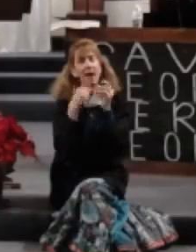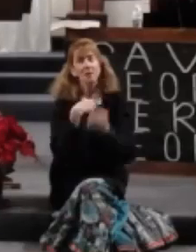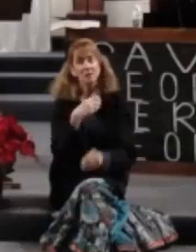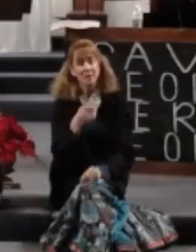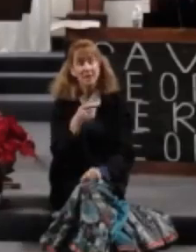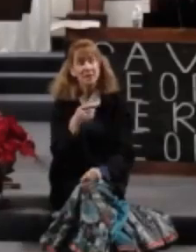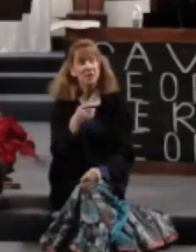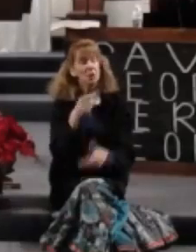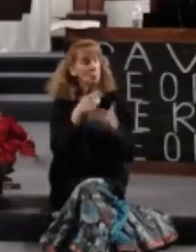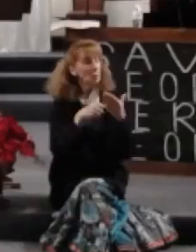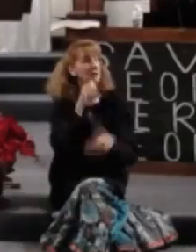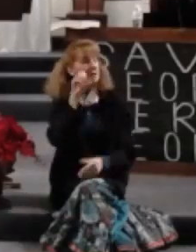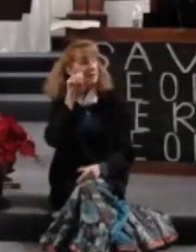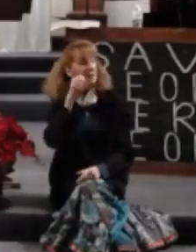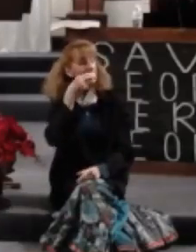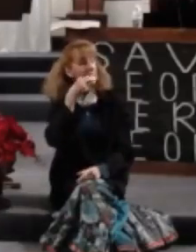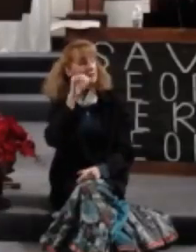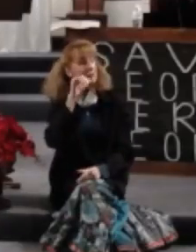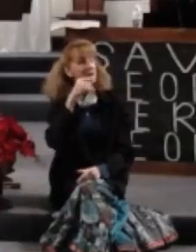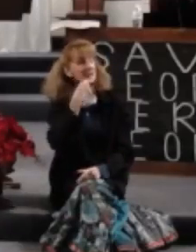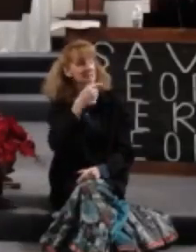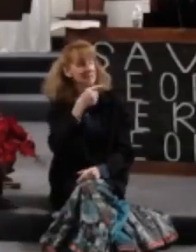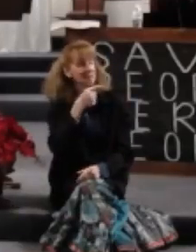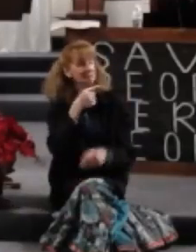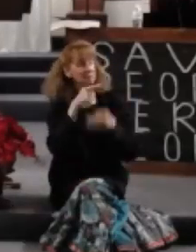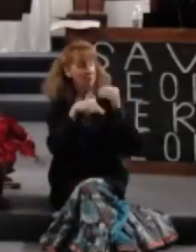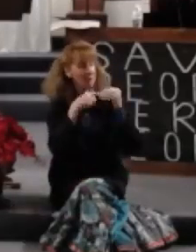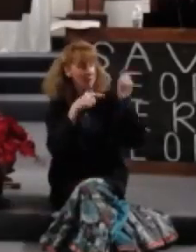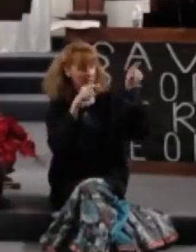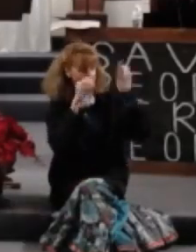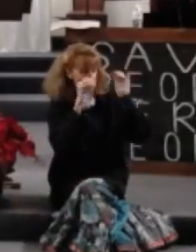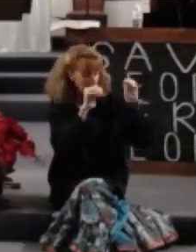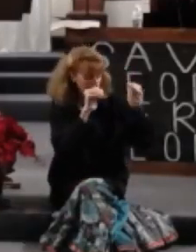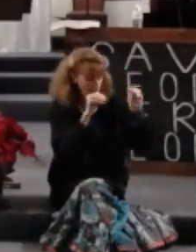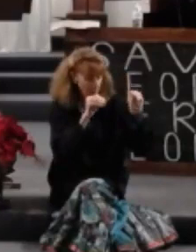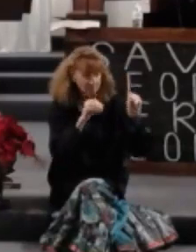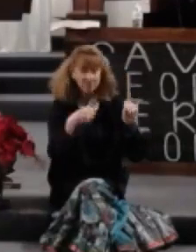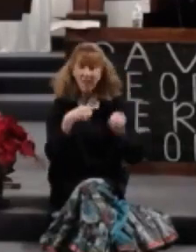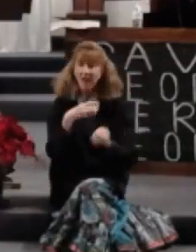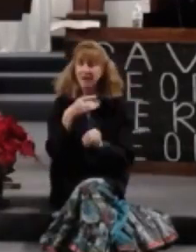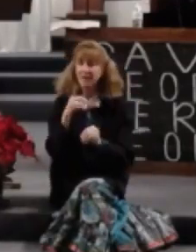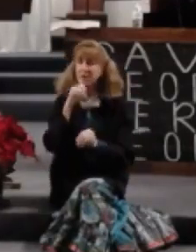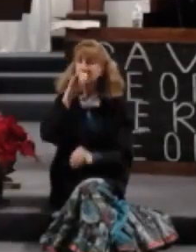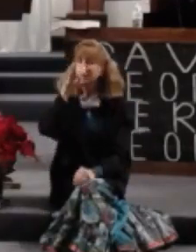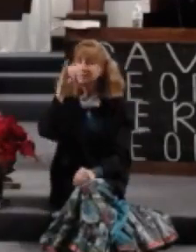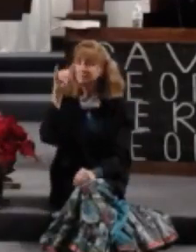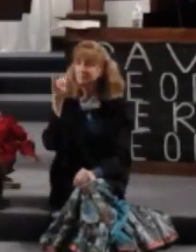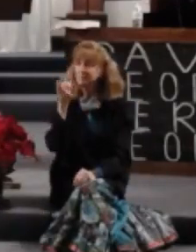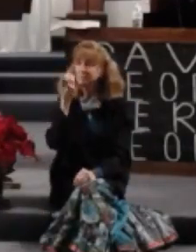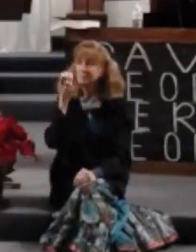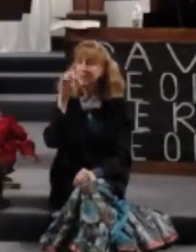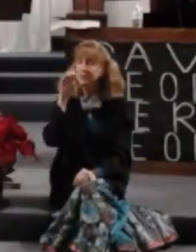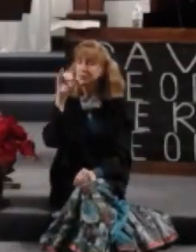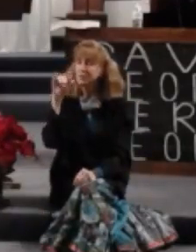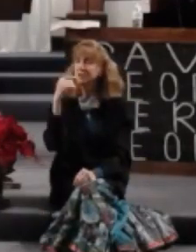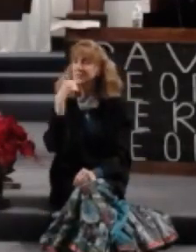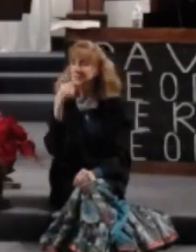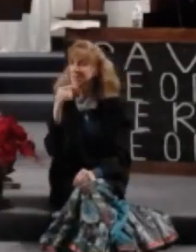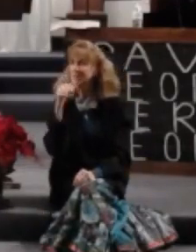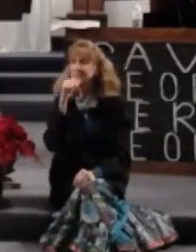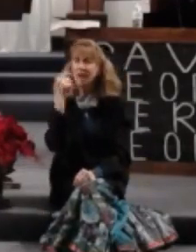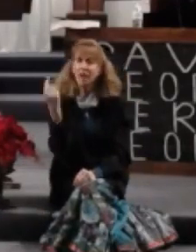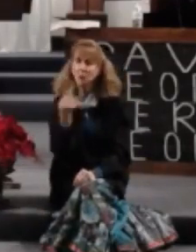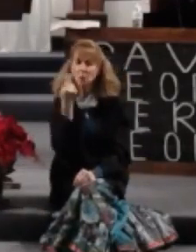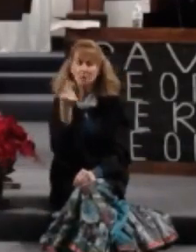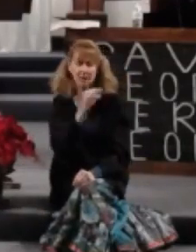what Shai said about, teaching. I liked what Jerry said, about not just the